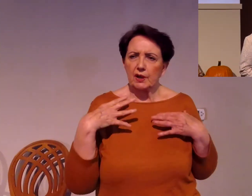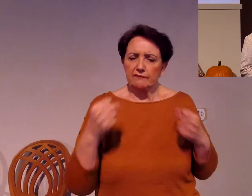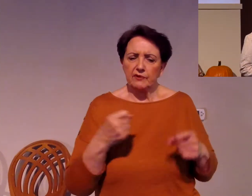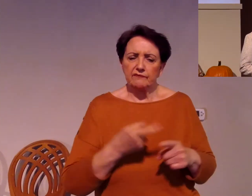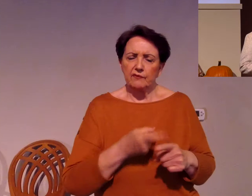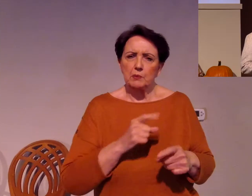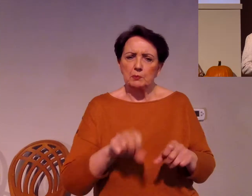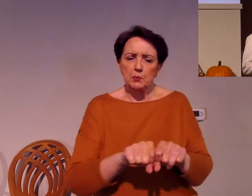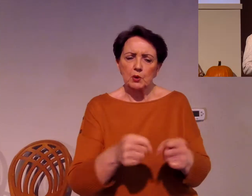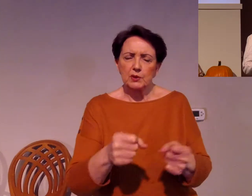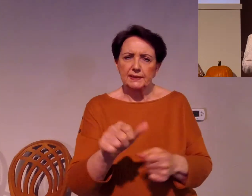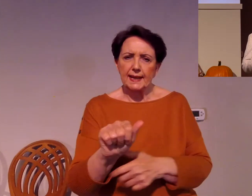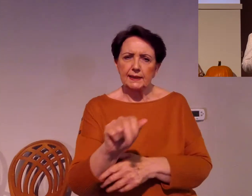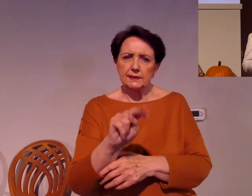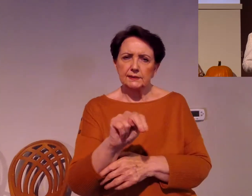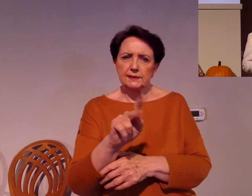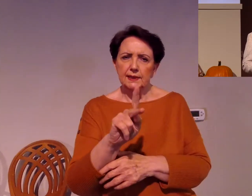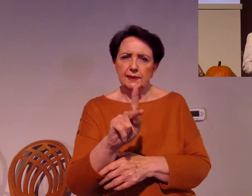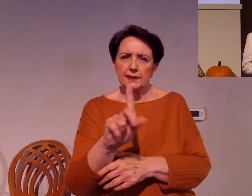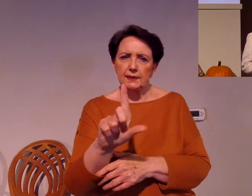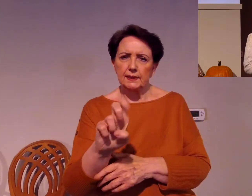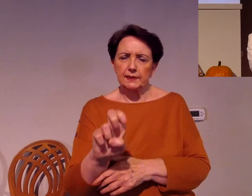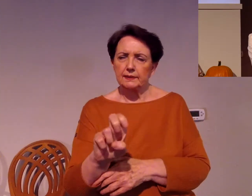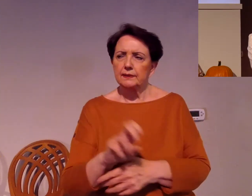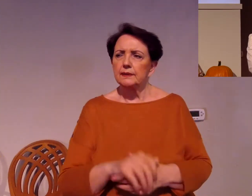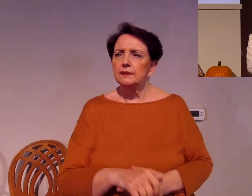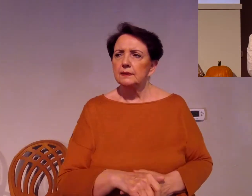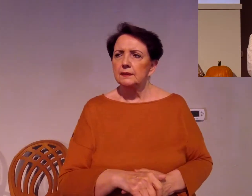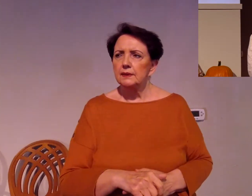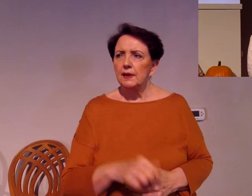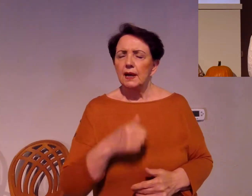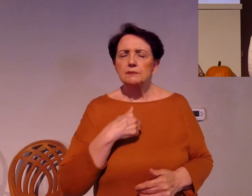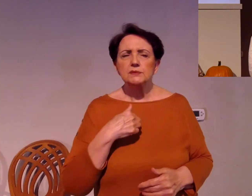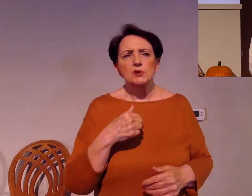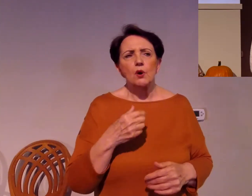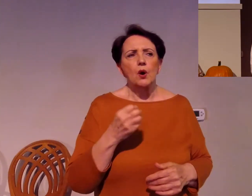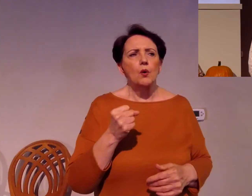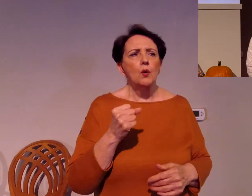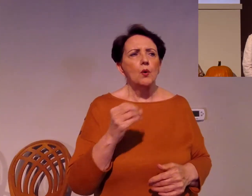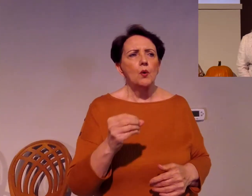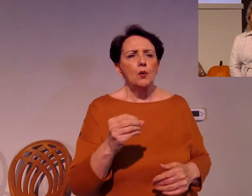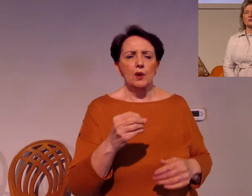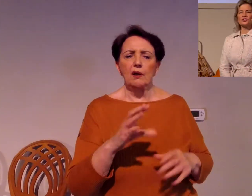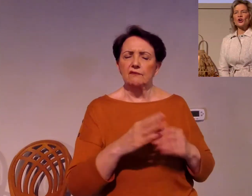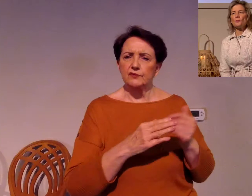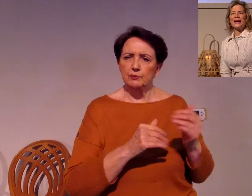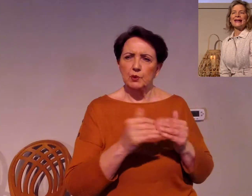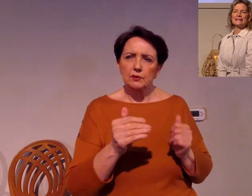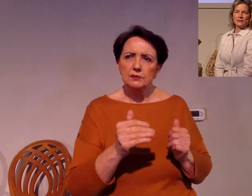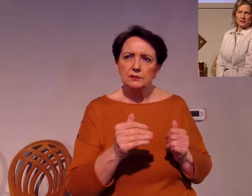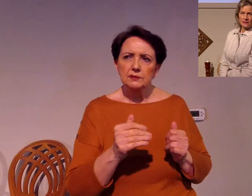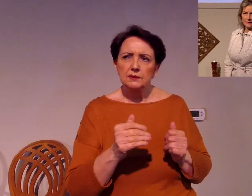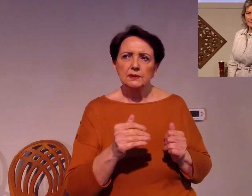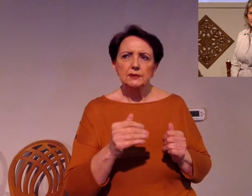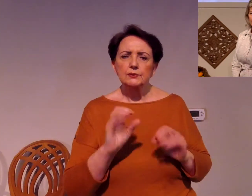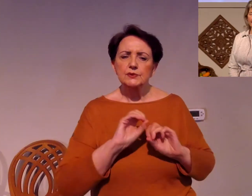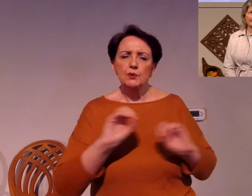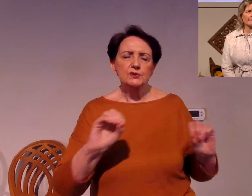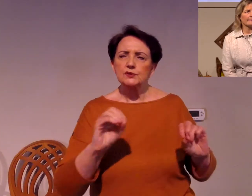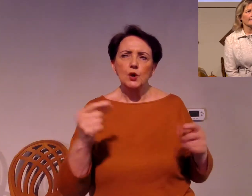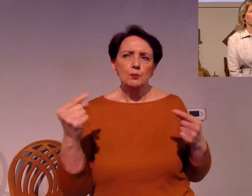right? And surgery. And it was like, I'm so comfortable because guess what? There was no pain.